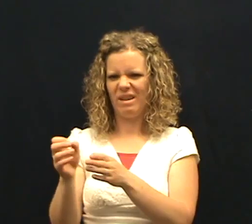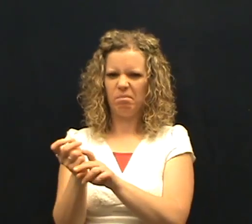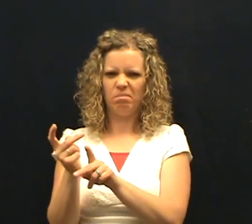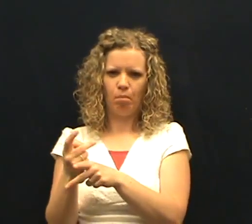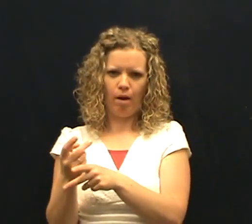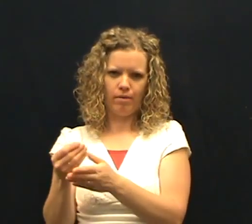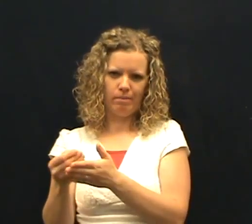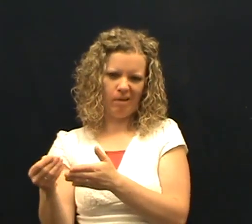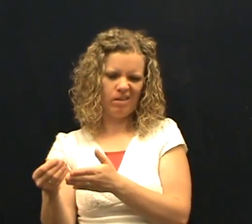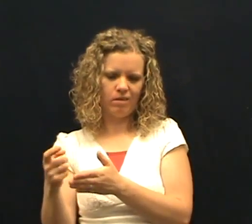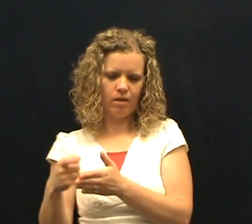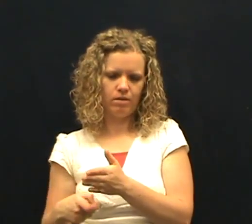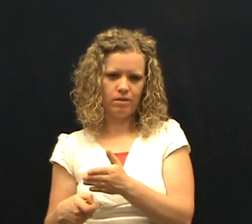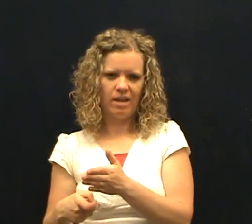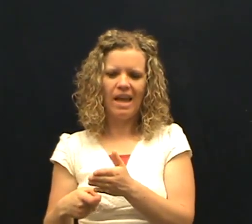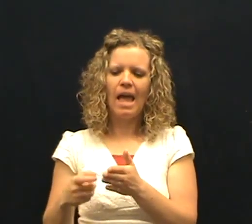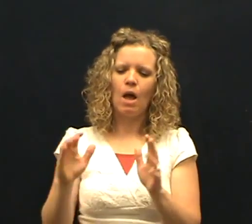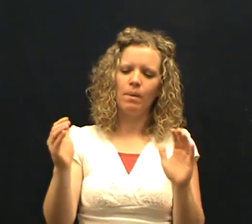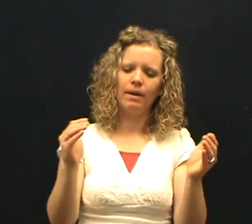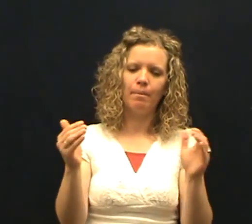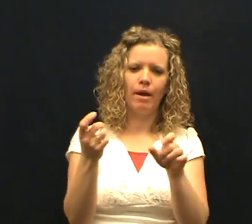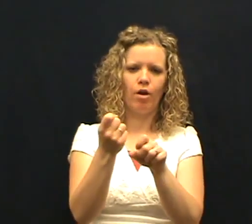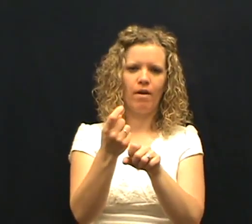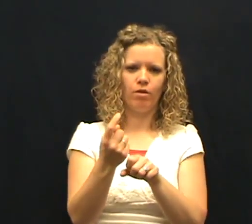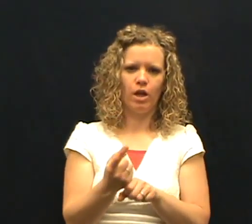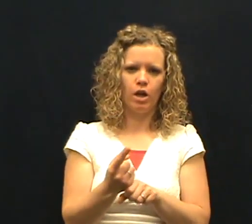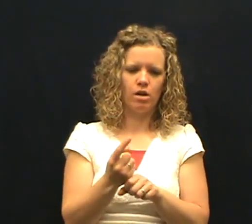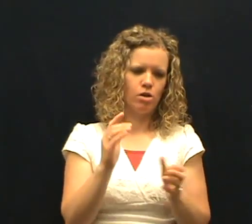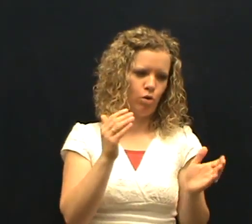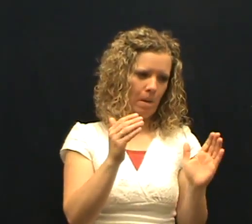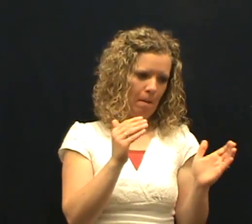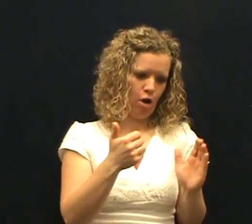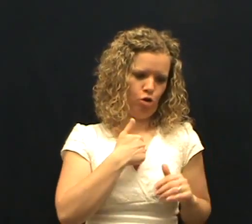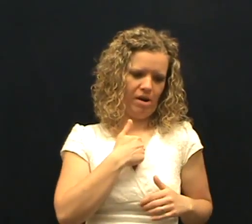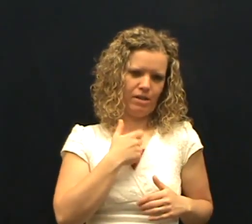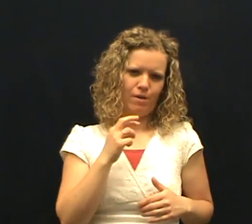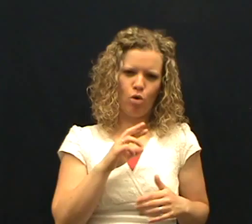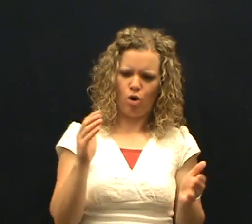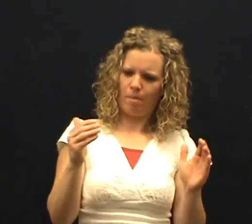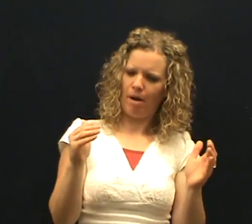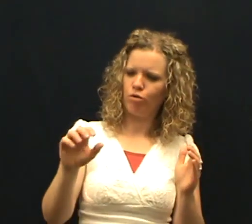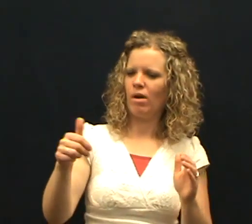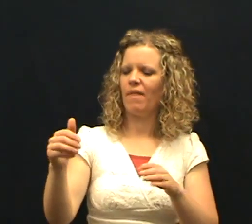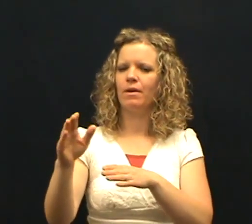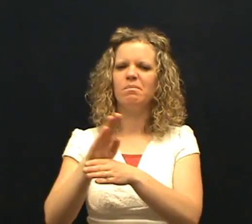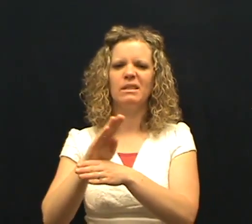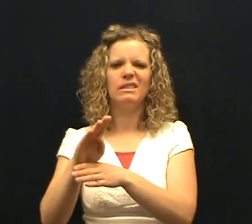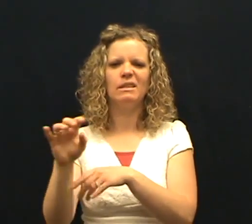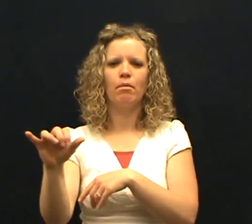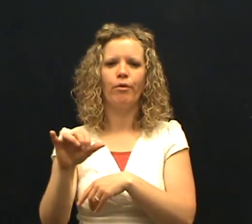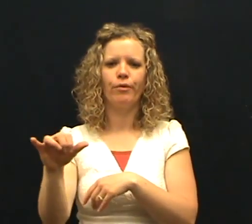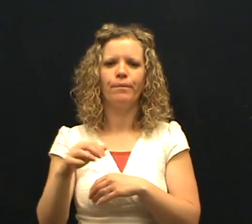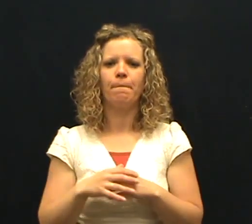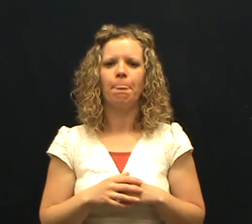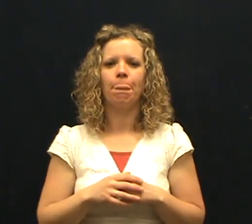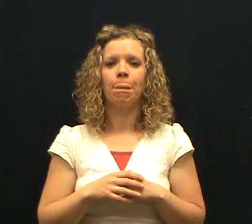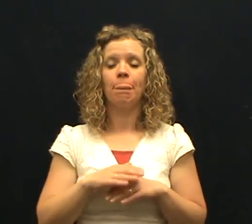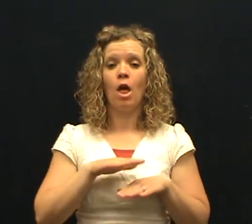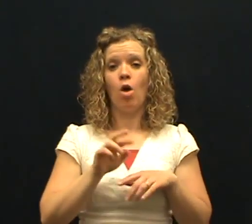year to compare it to ourselves or other companies in our industry. Now, this other thing on the right is kind of an interesting